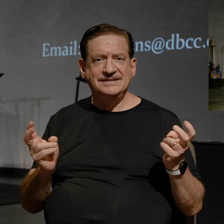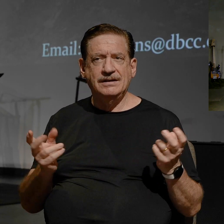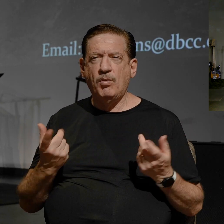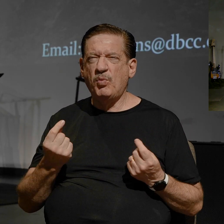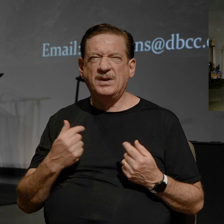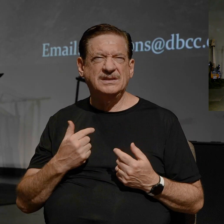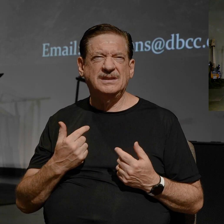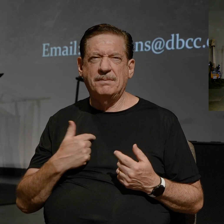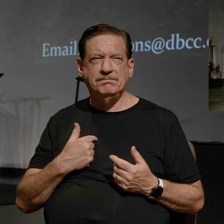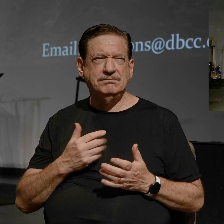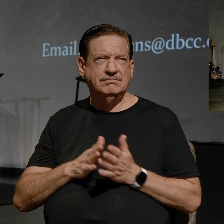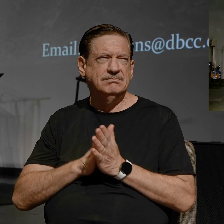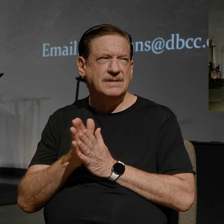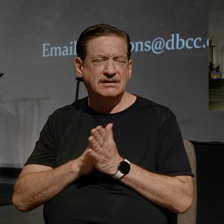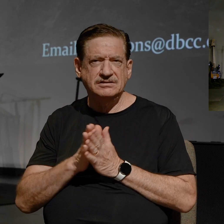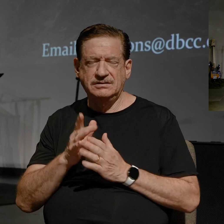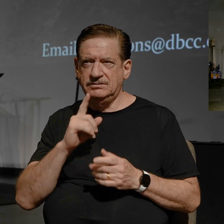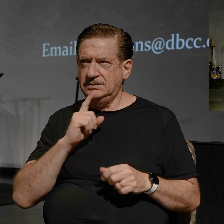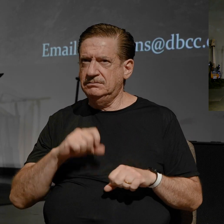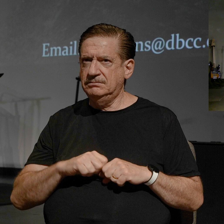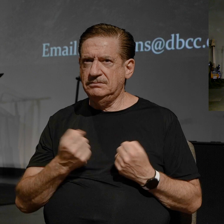passionate about? What breaks my heart?